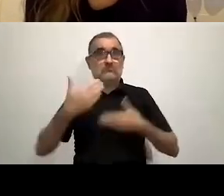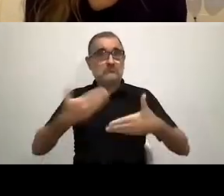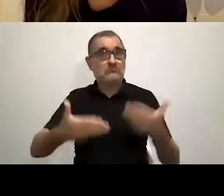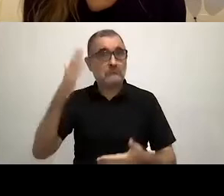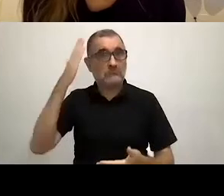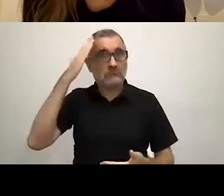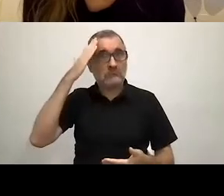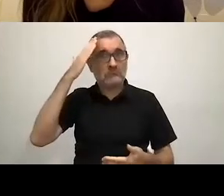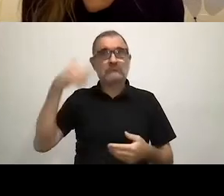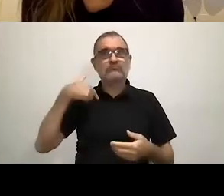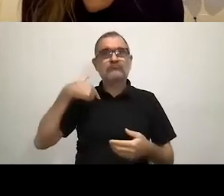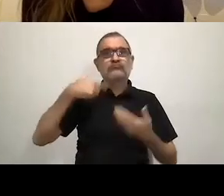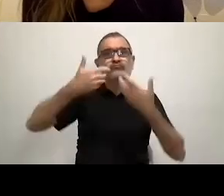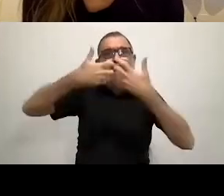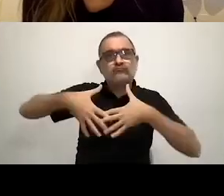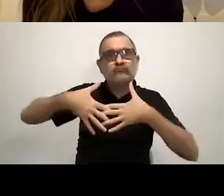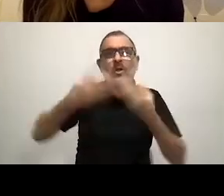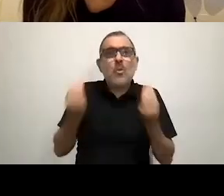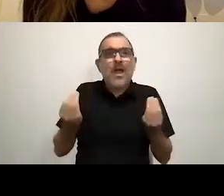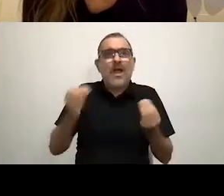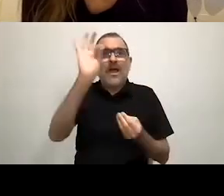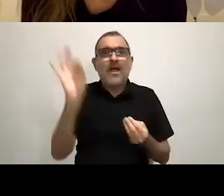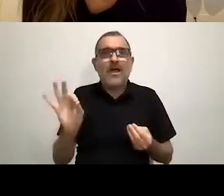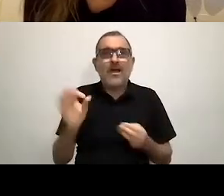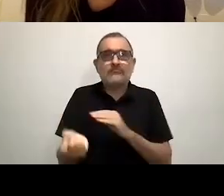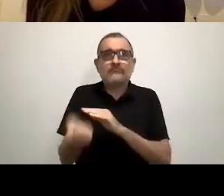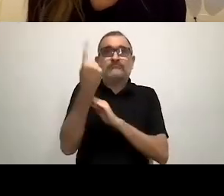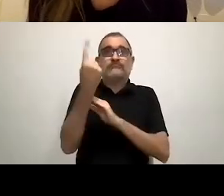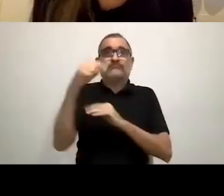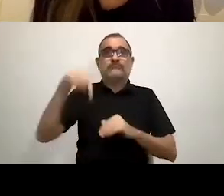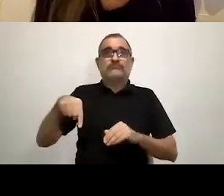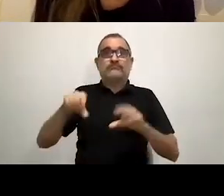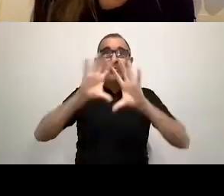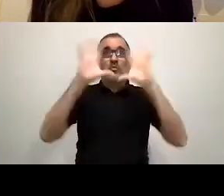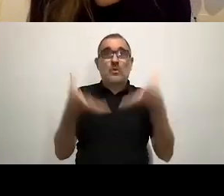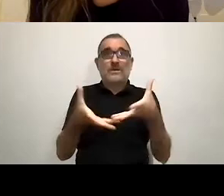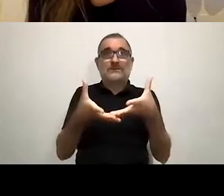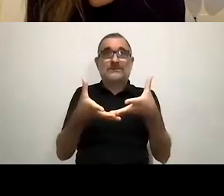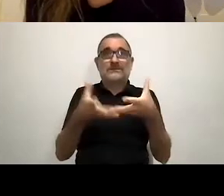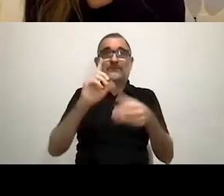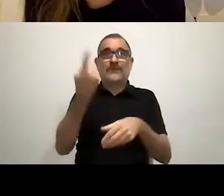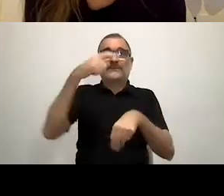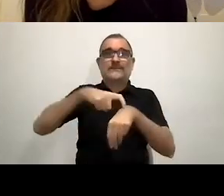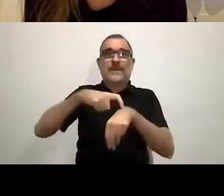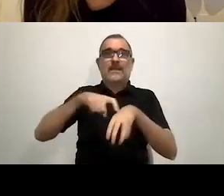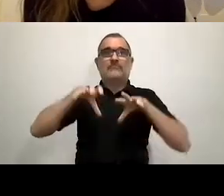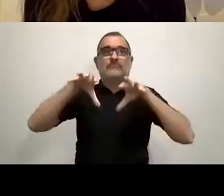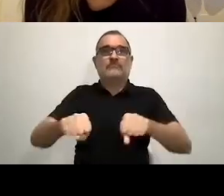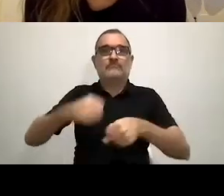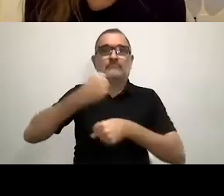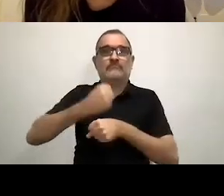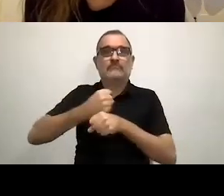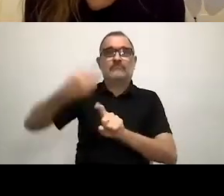really kind of the first time that Wesley has taken over this process from WFD. And so as we're figuring things